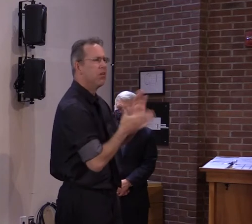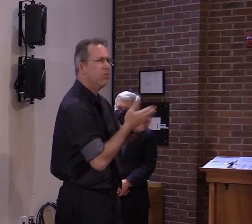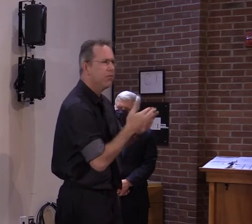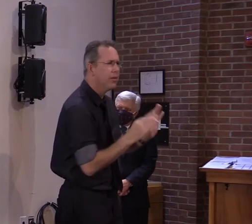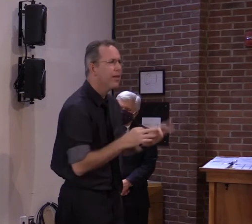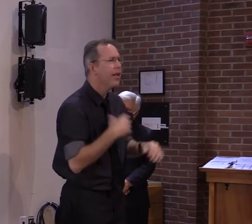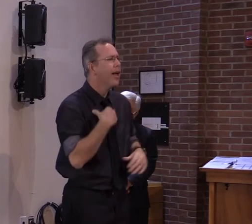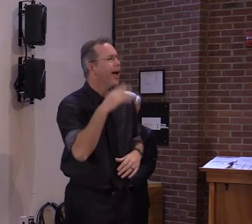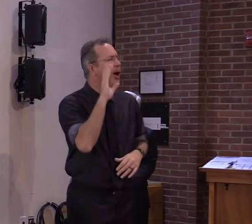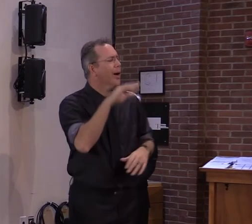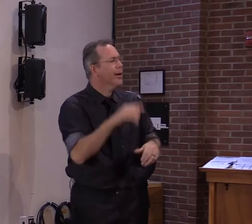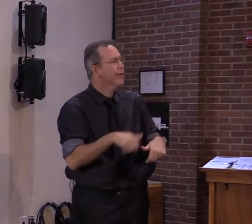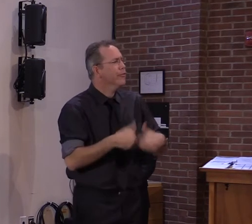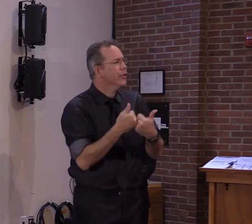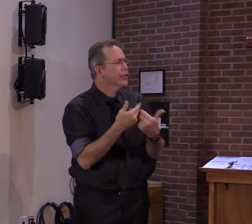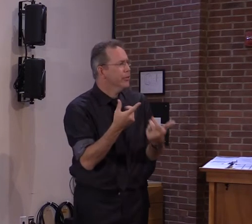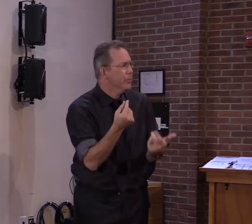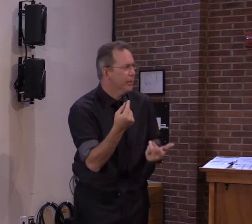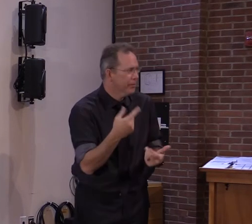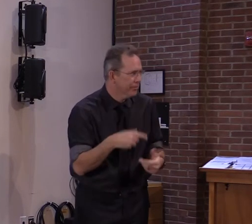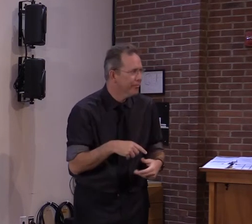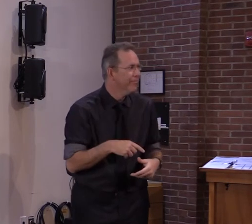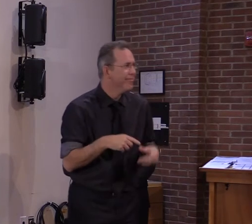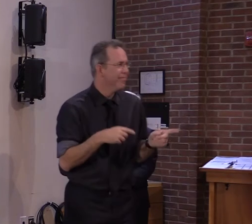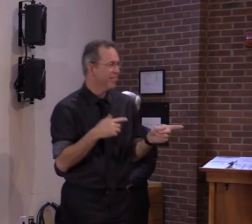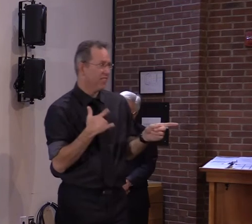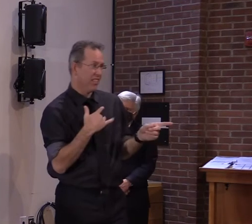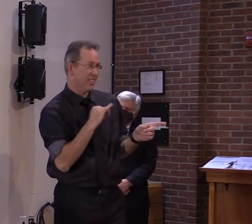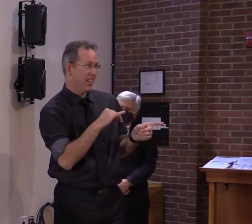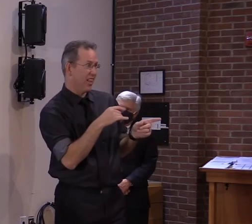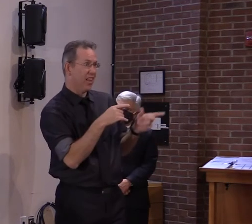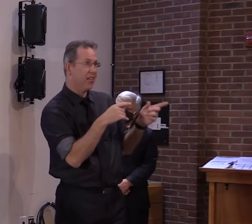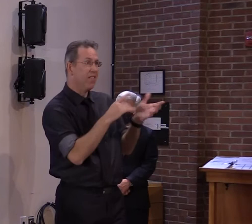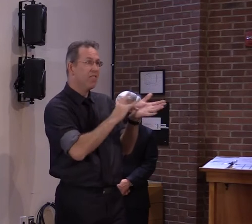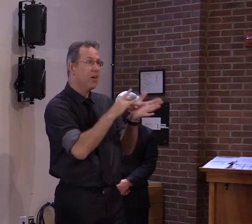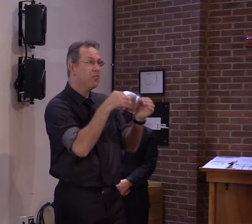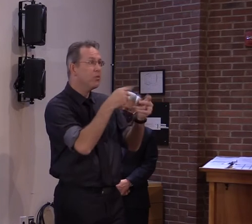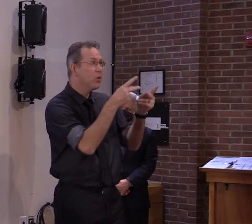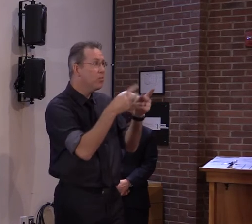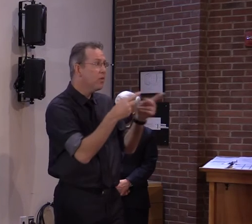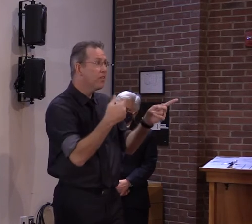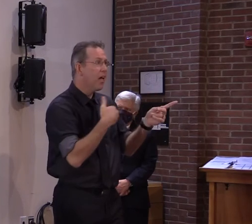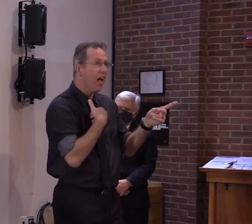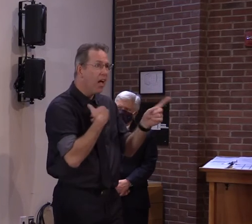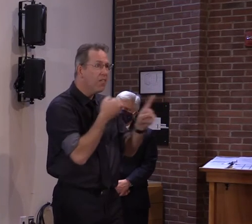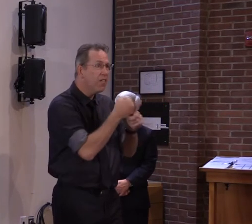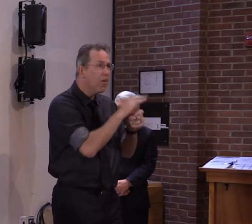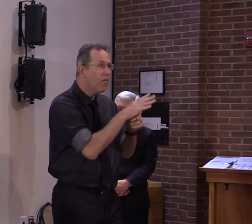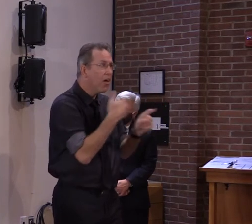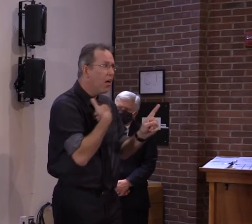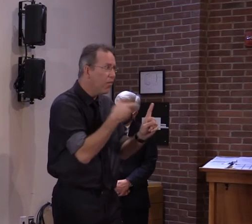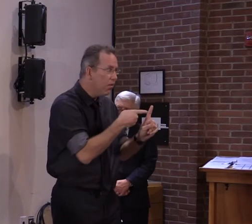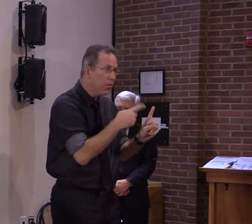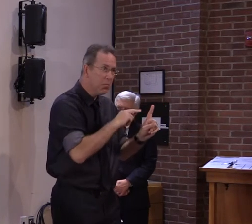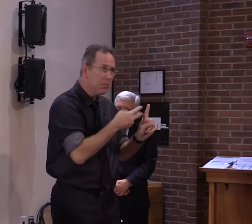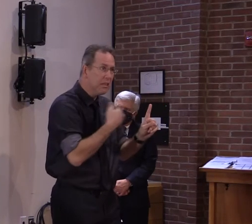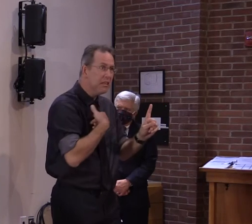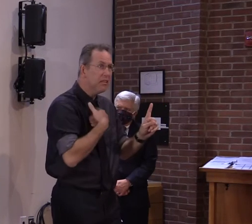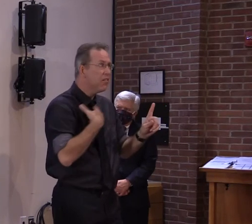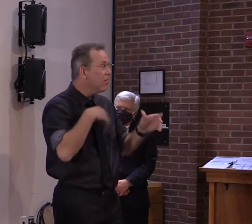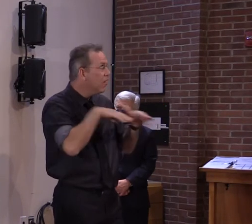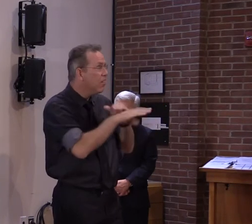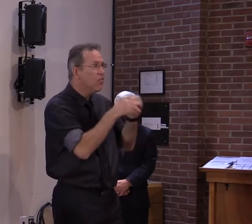going to for 20 years for their prescription and then saying one of the workers there tested positive for